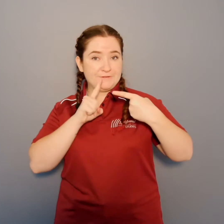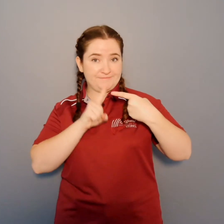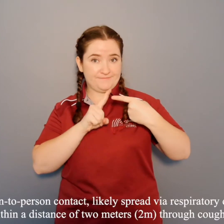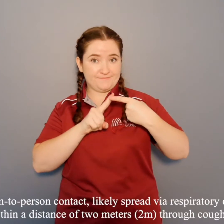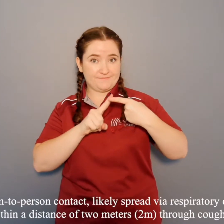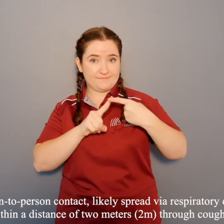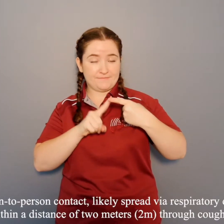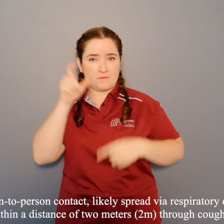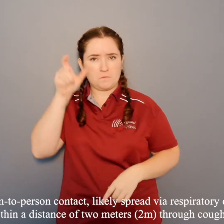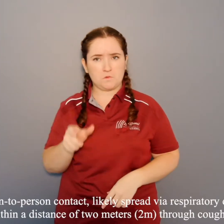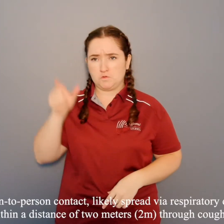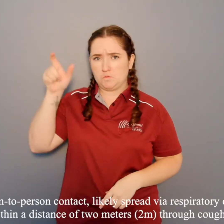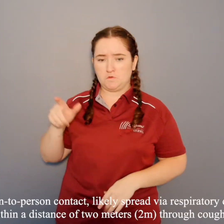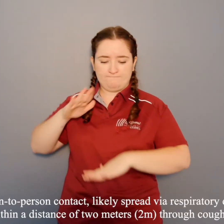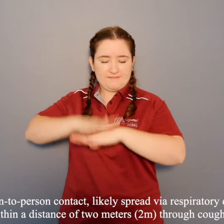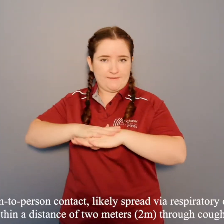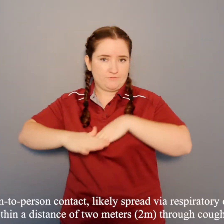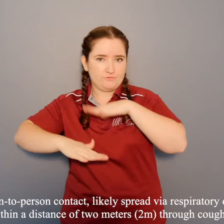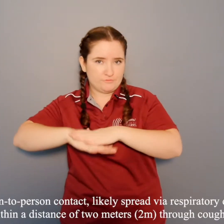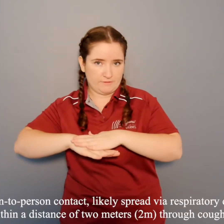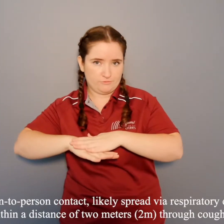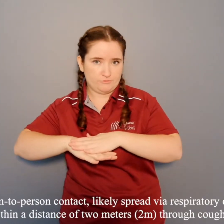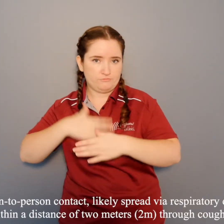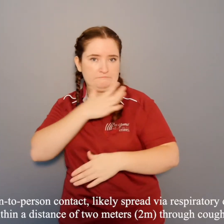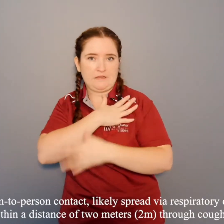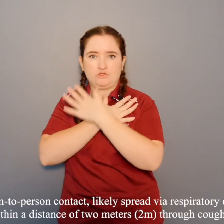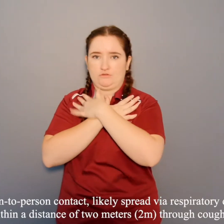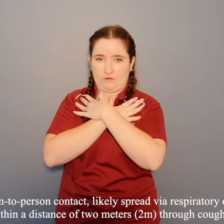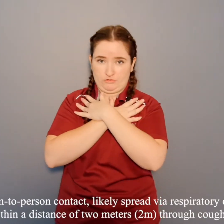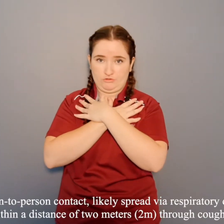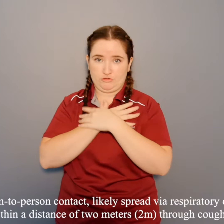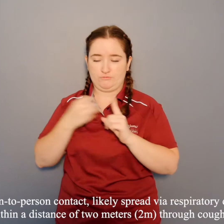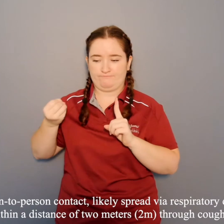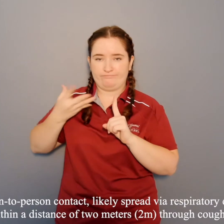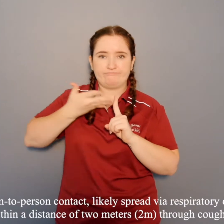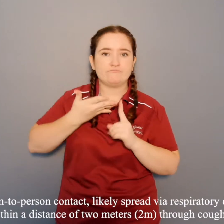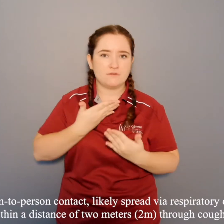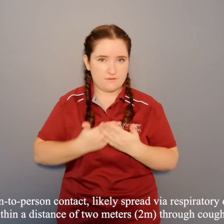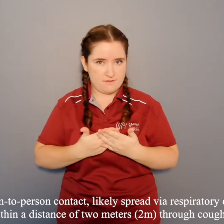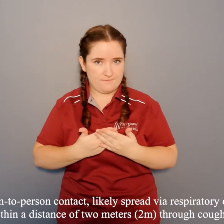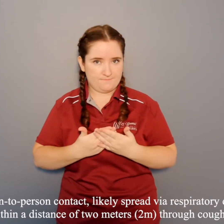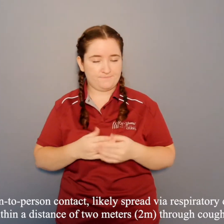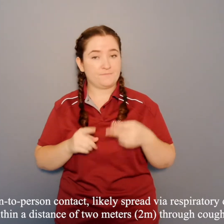How is the disease transmitted? Firstly, person-to-person contact, likely to spread